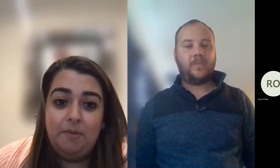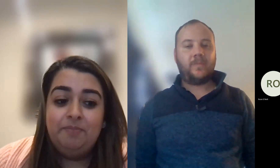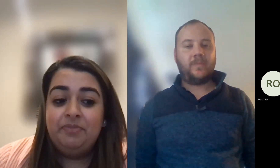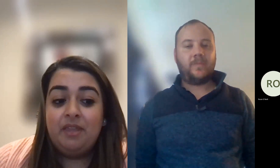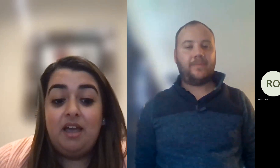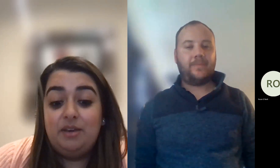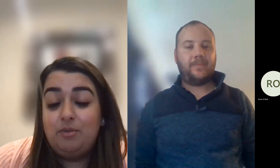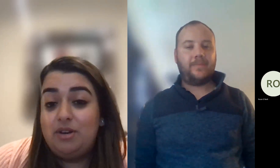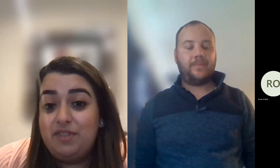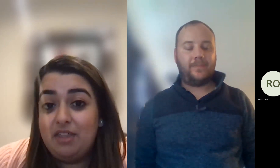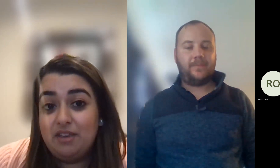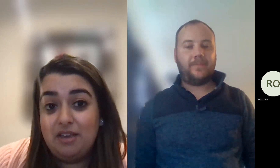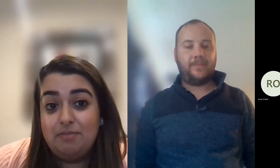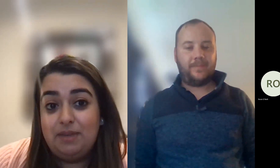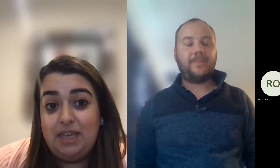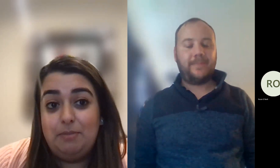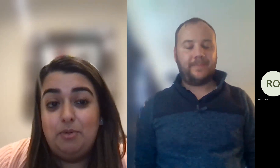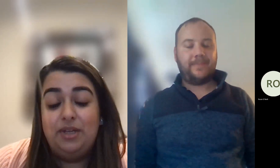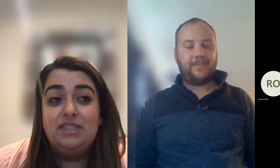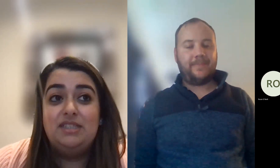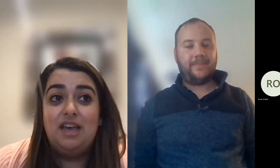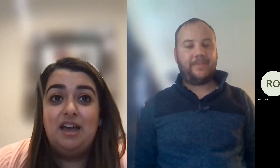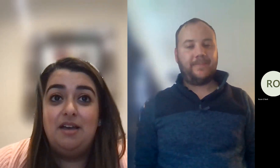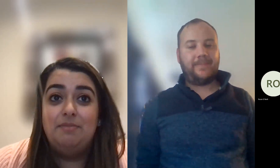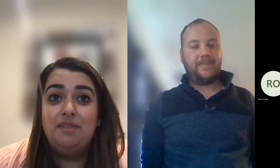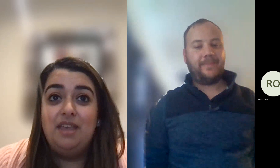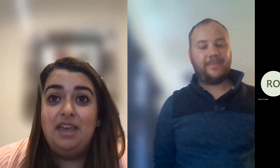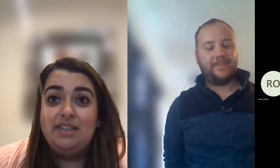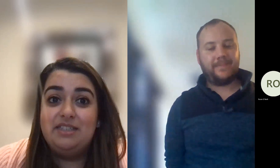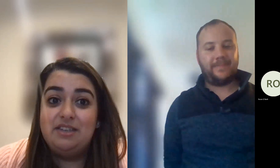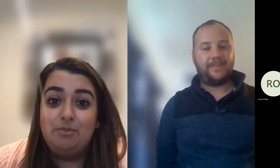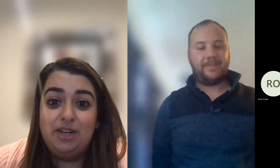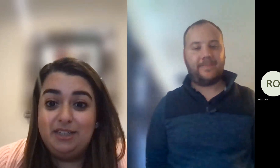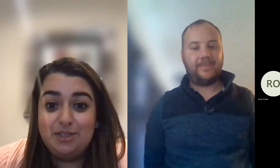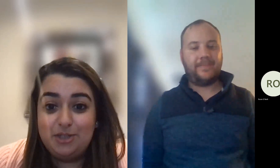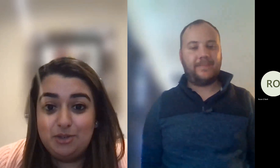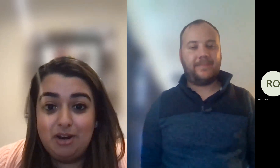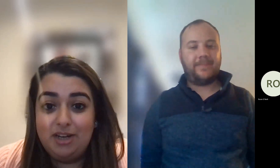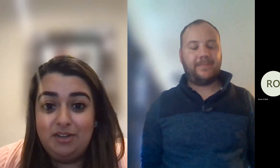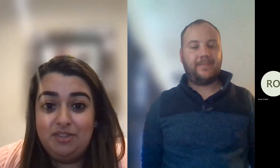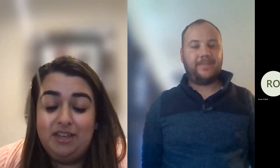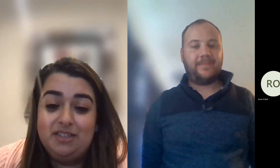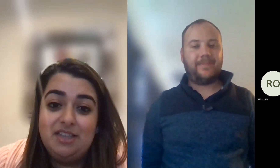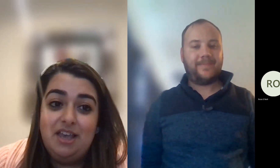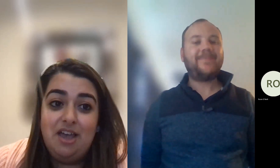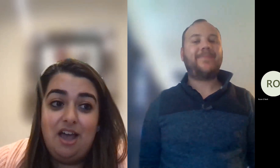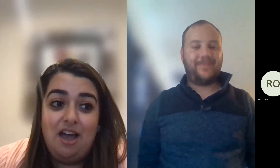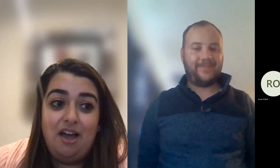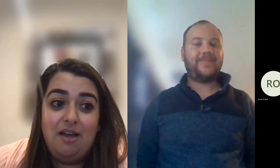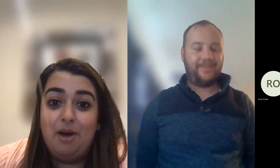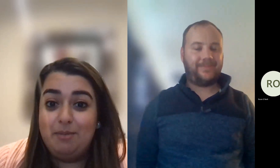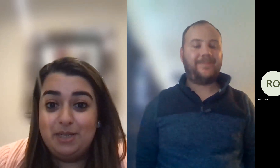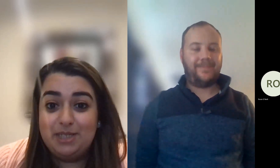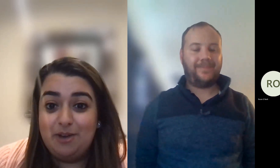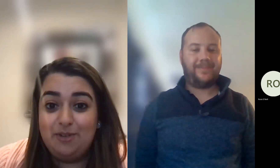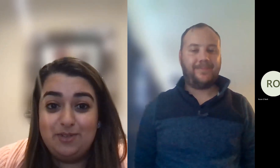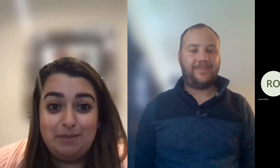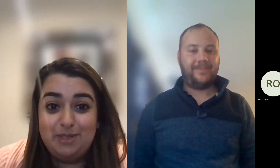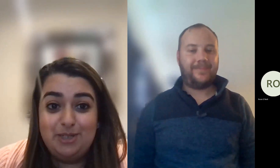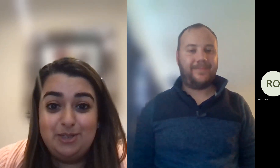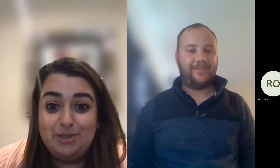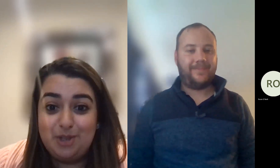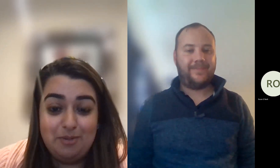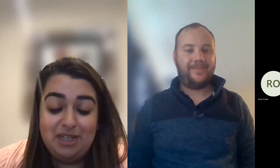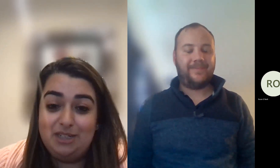the top. I think one of the other key points is the willingness to try new things. I myself